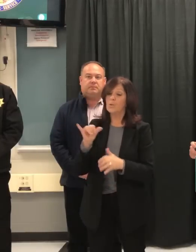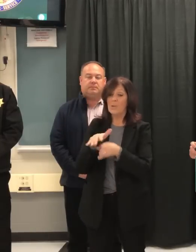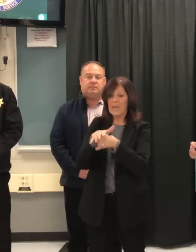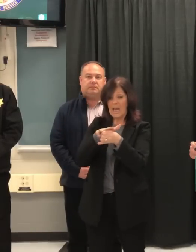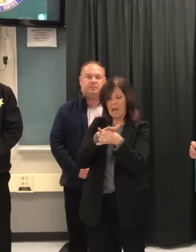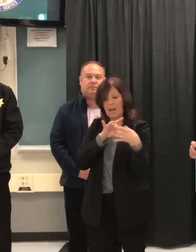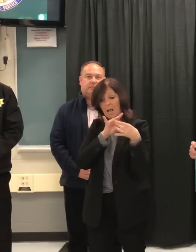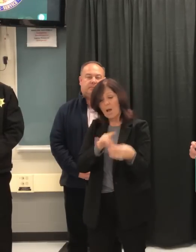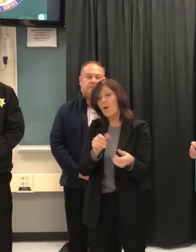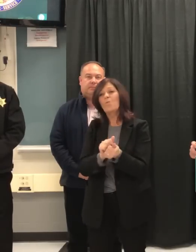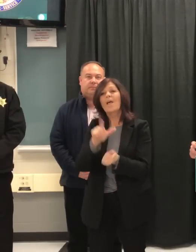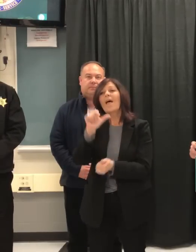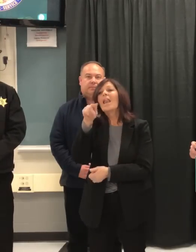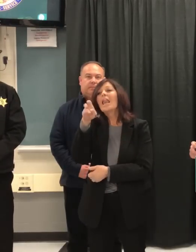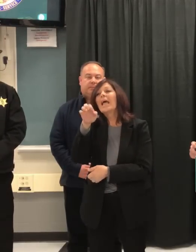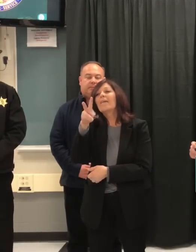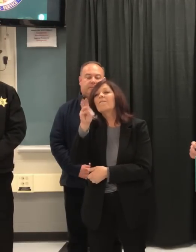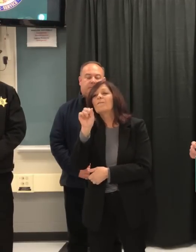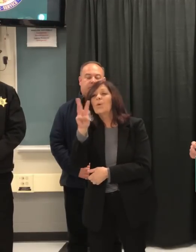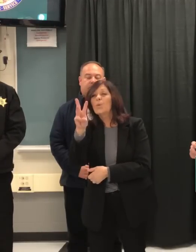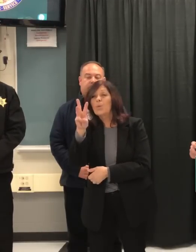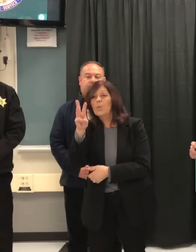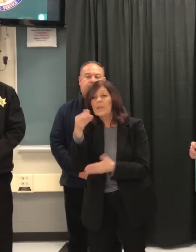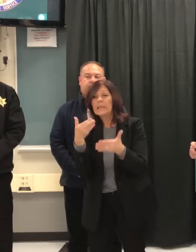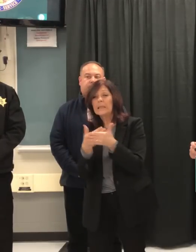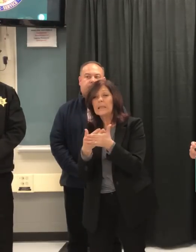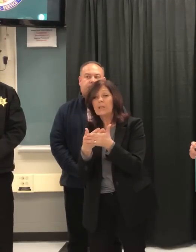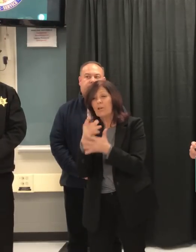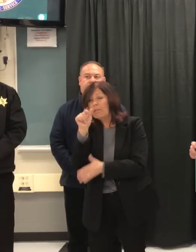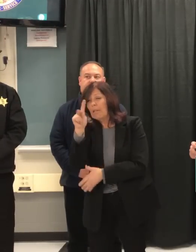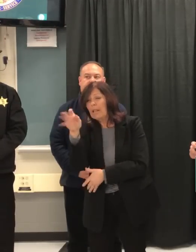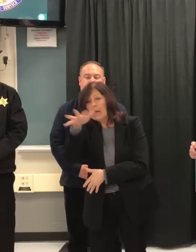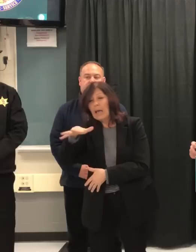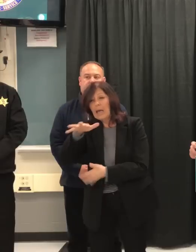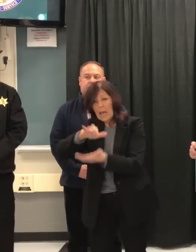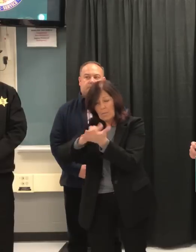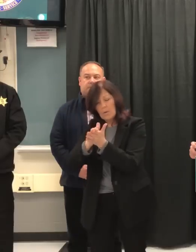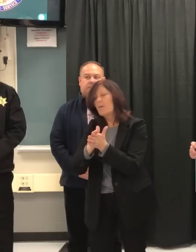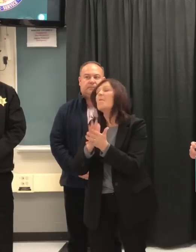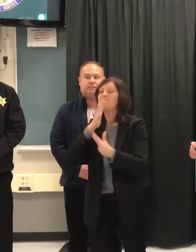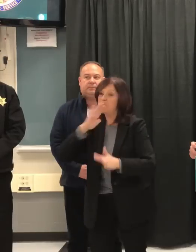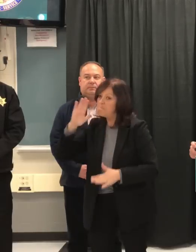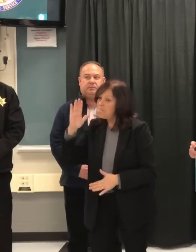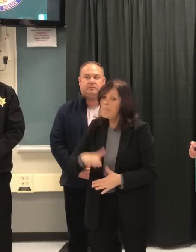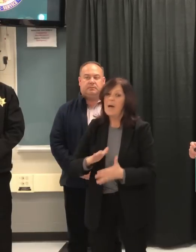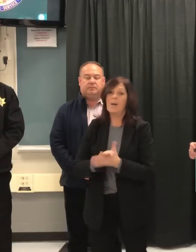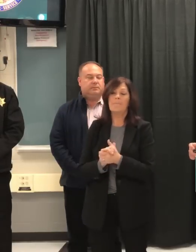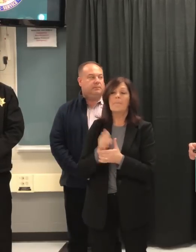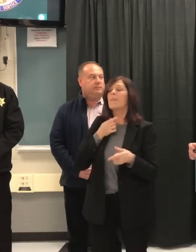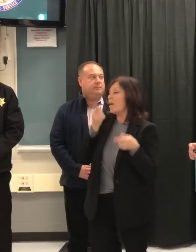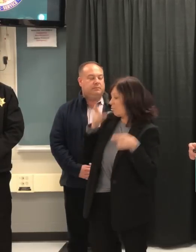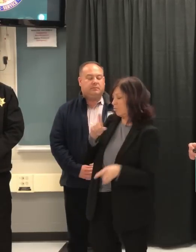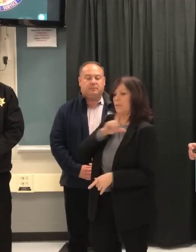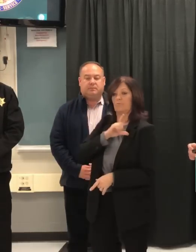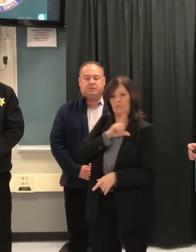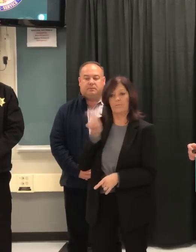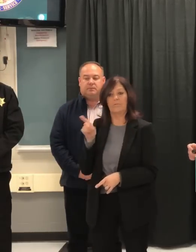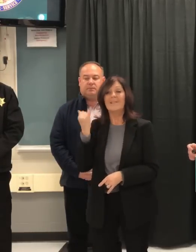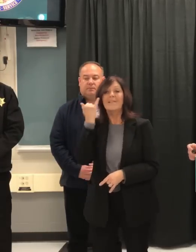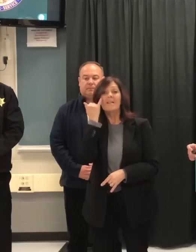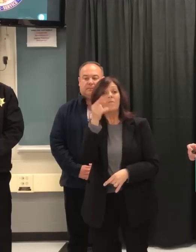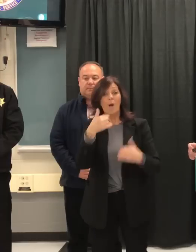areas associated with like the Lakeview portion of the town of Hamburg. So I agree with the sheriff. If